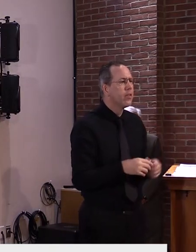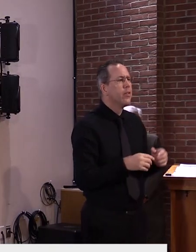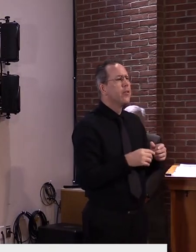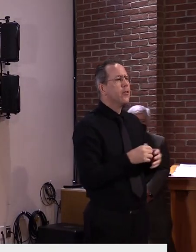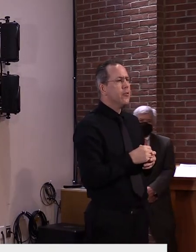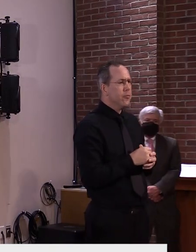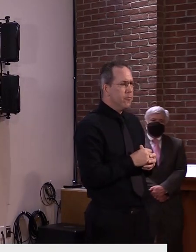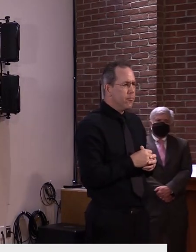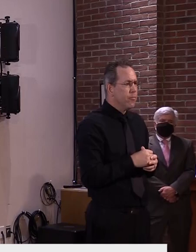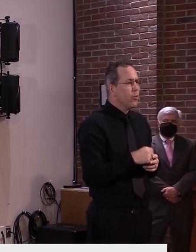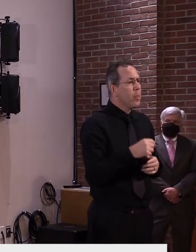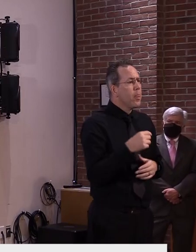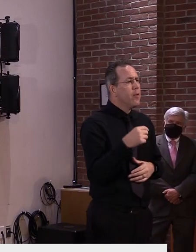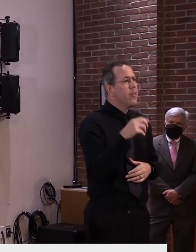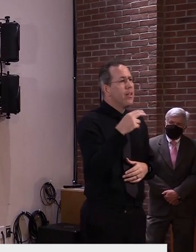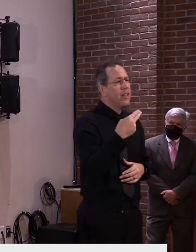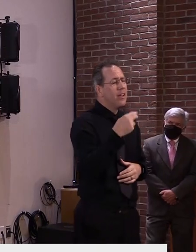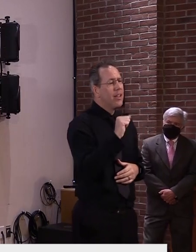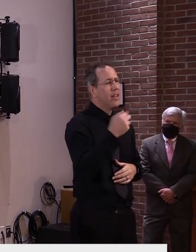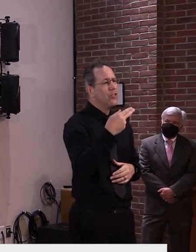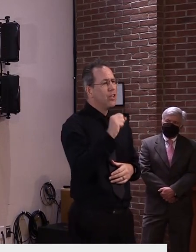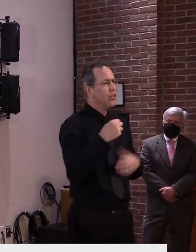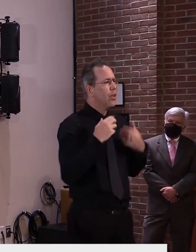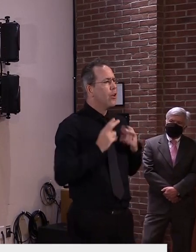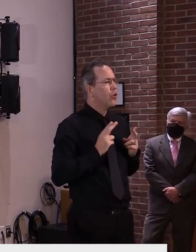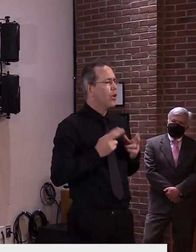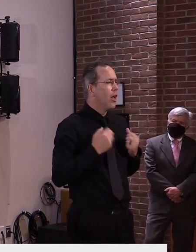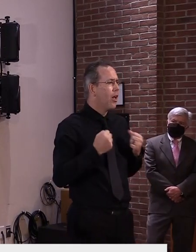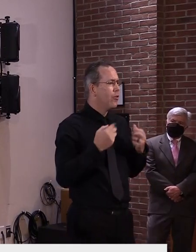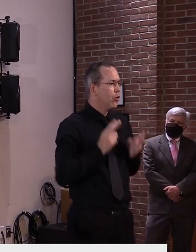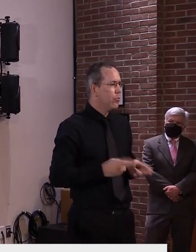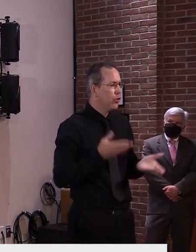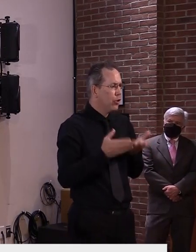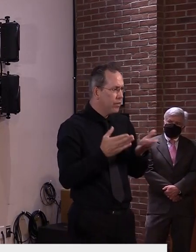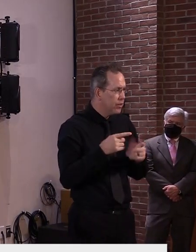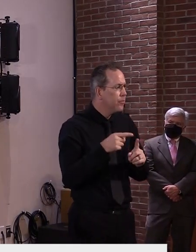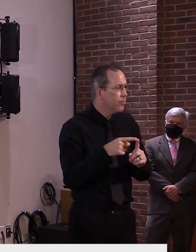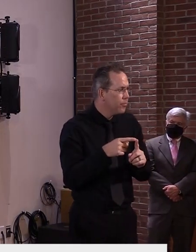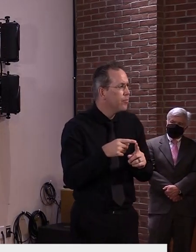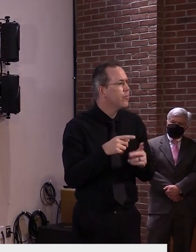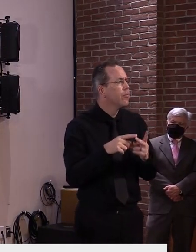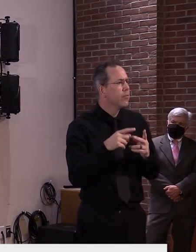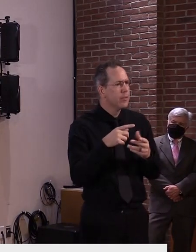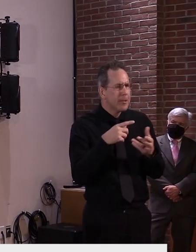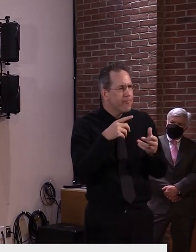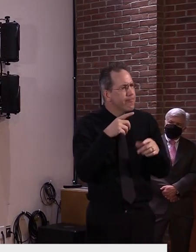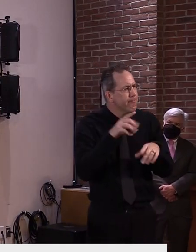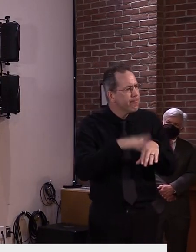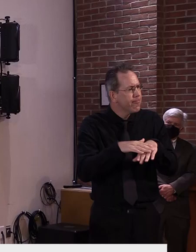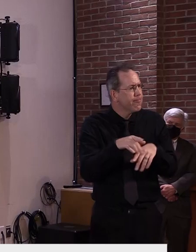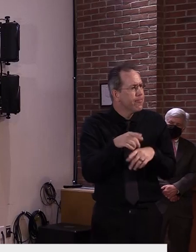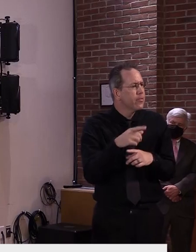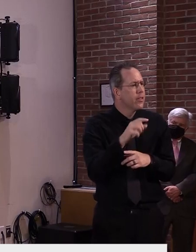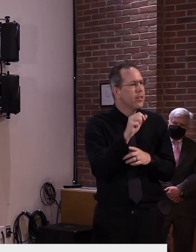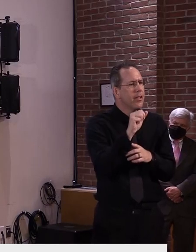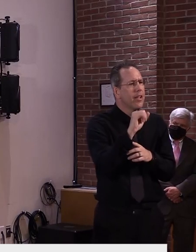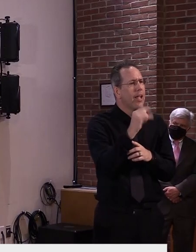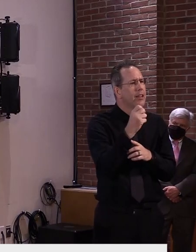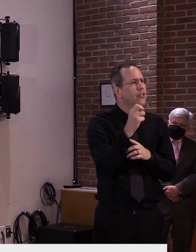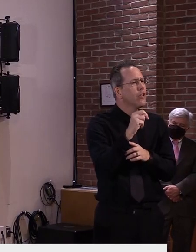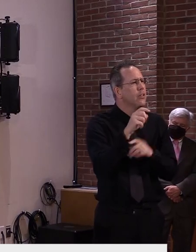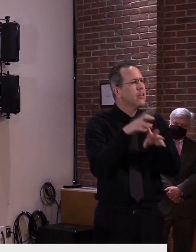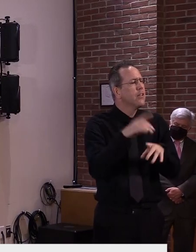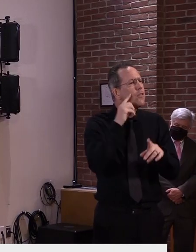homes, albeit nursing homes in surge areas where we would expect the prevalence of disease